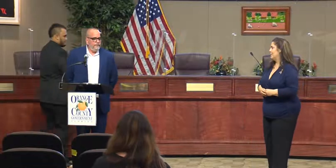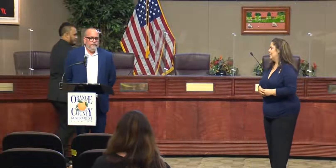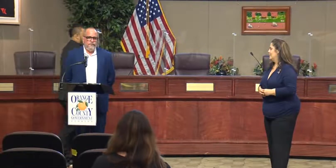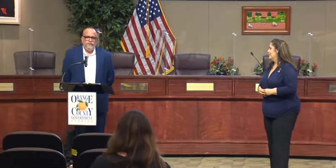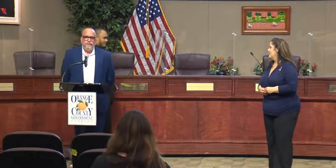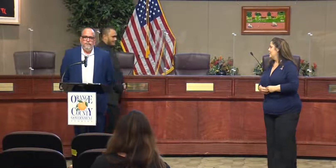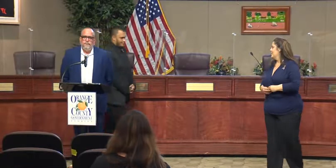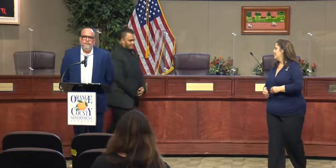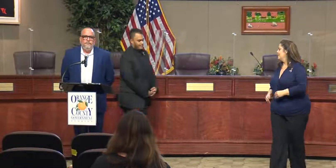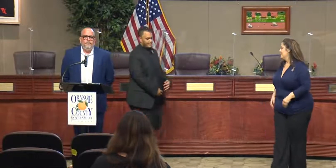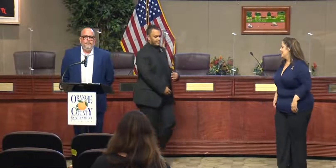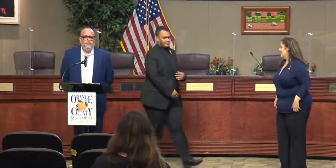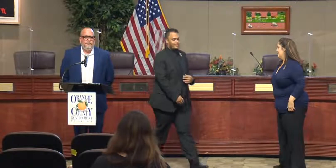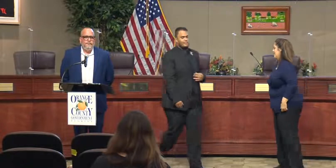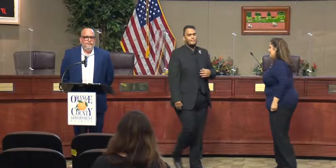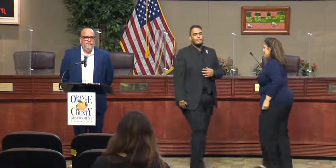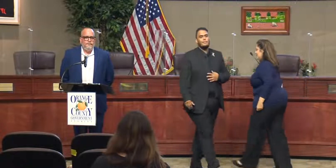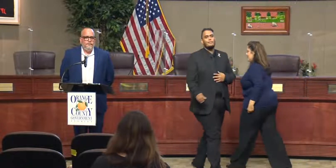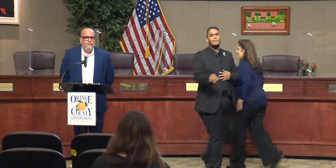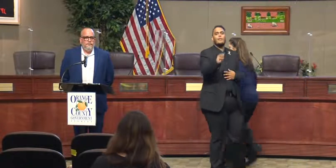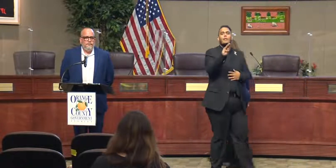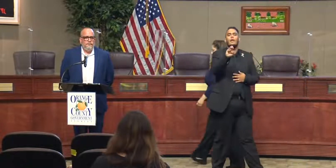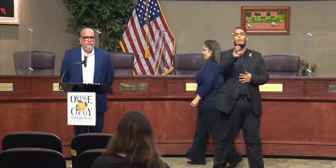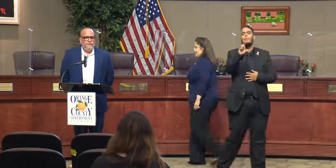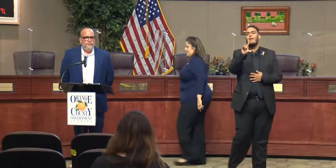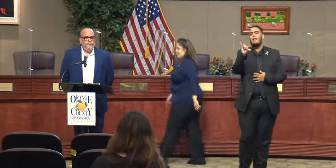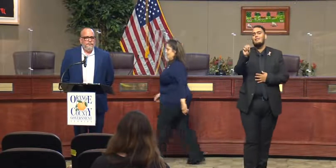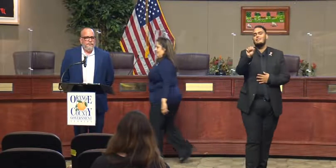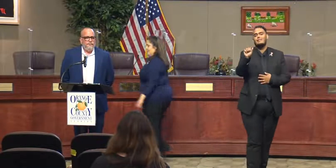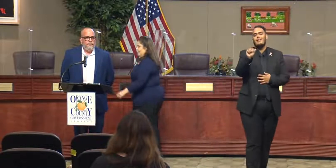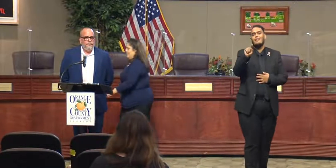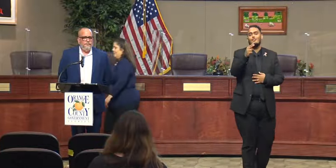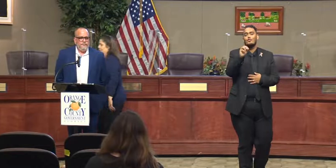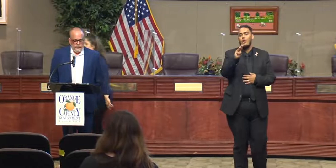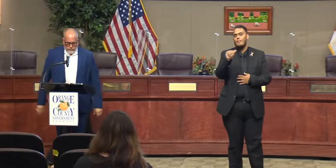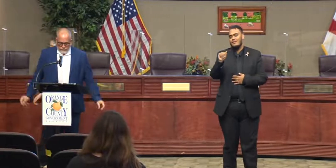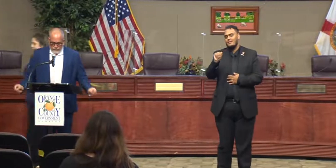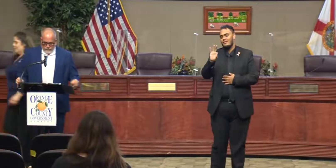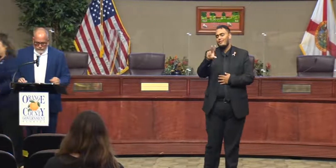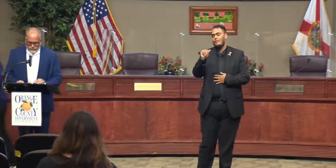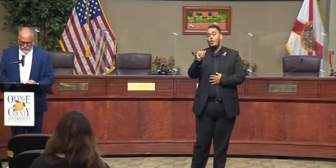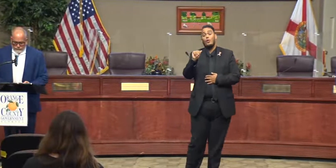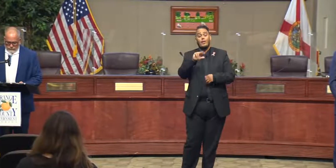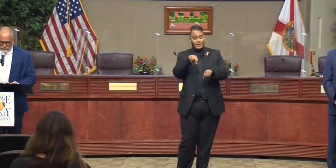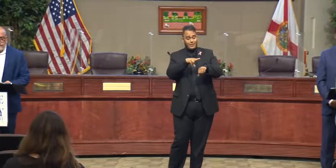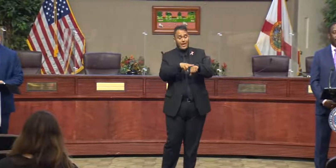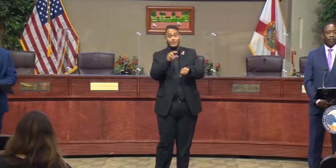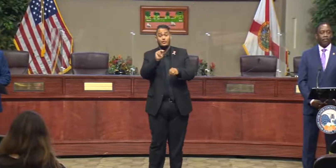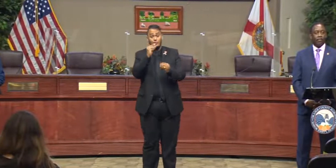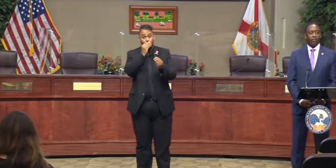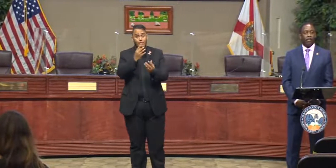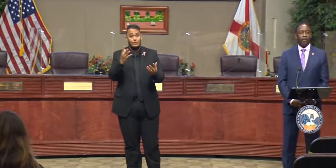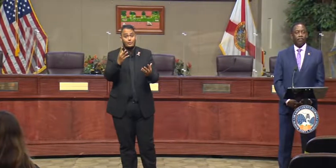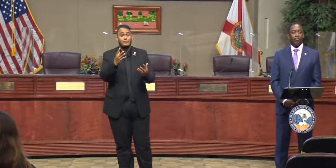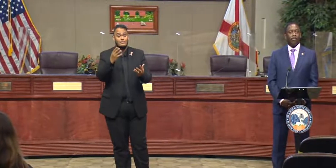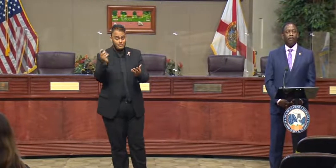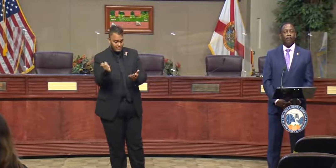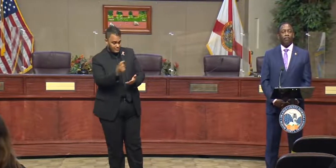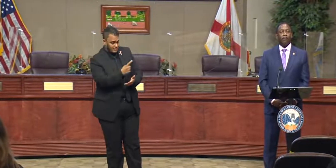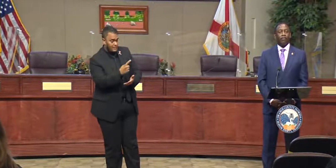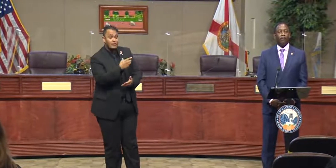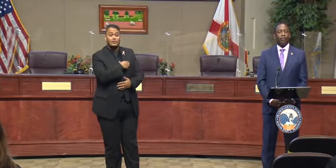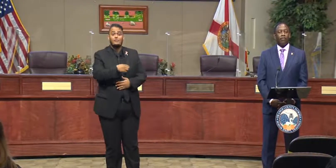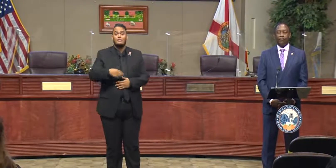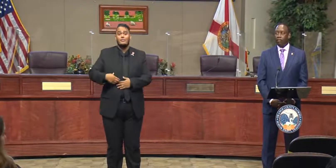This is Melissa Thomas with Florida National News. This question is for Mayor Demings. So I just wanted to dovetail